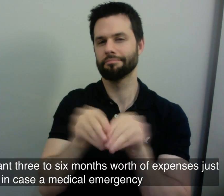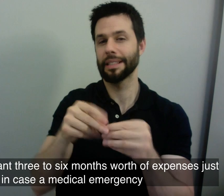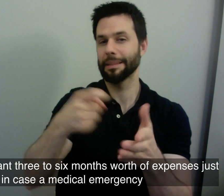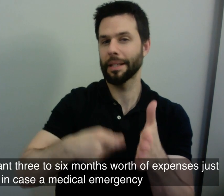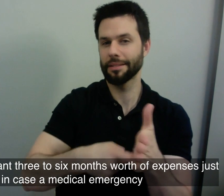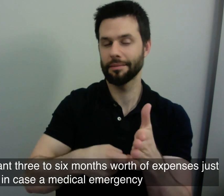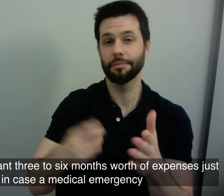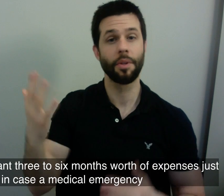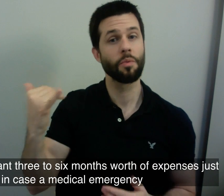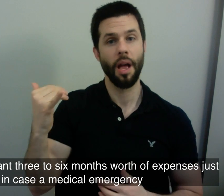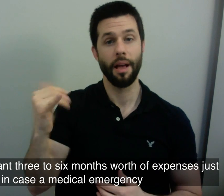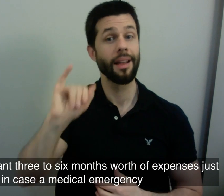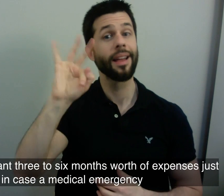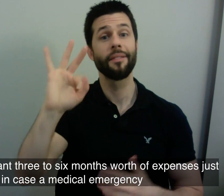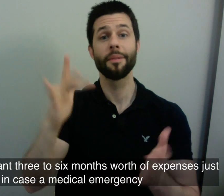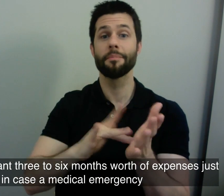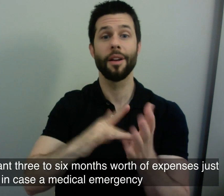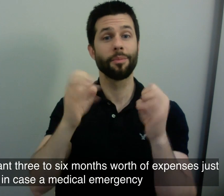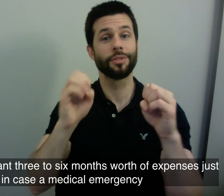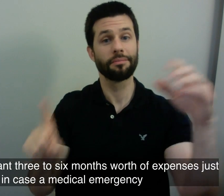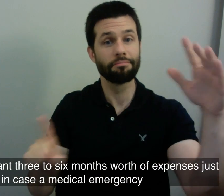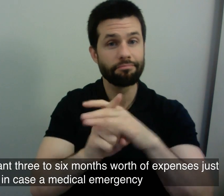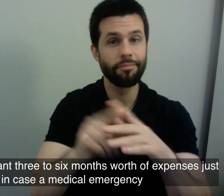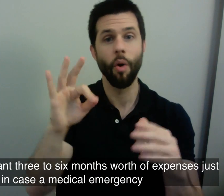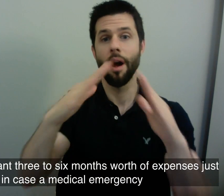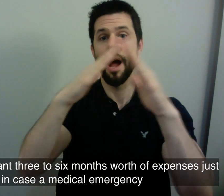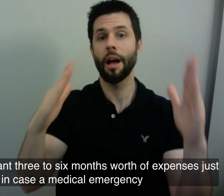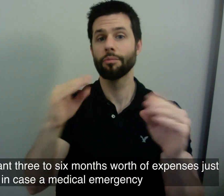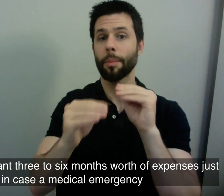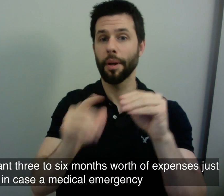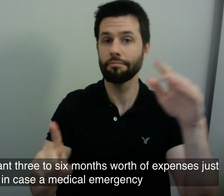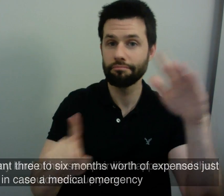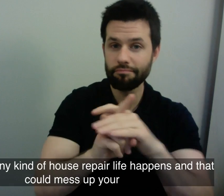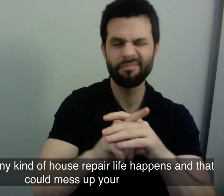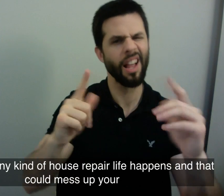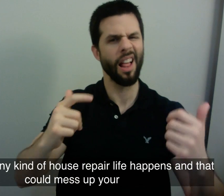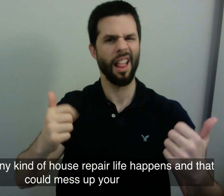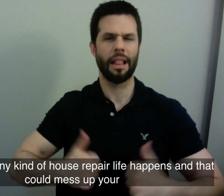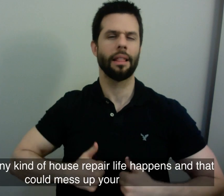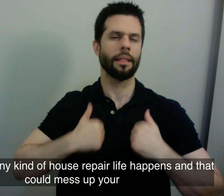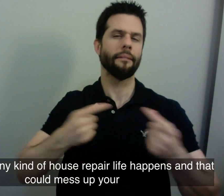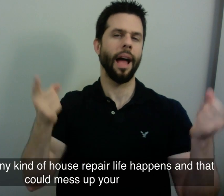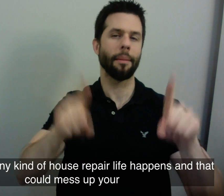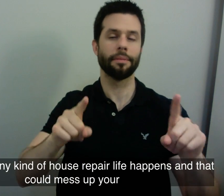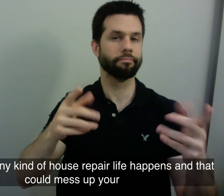typically want 3 to 6 months worth of expenses, just in case a medical emergency comes up or any kind of house